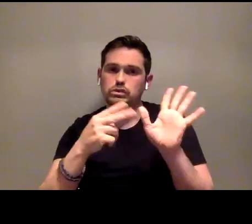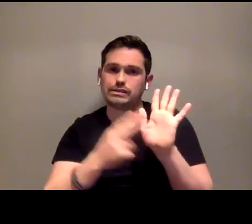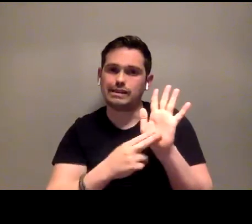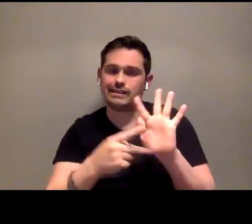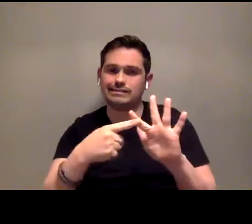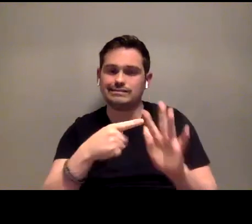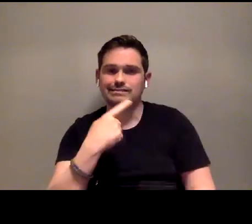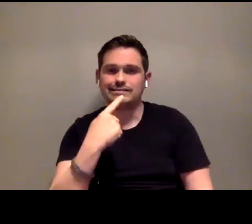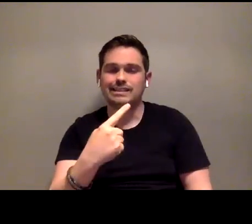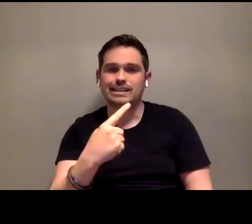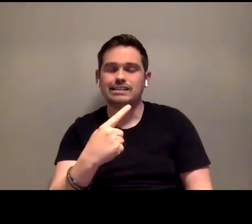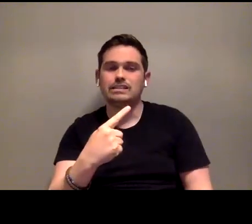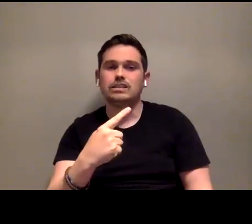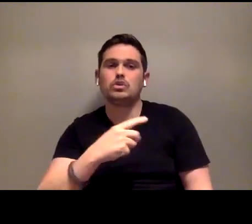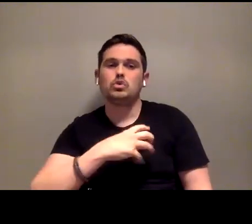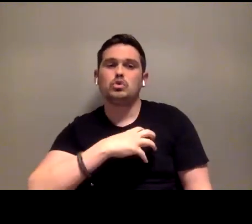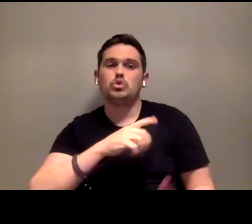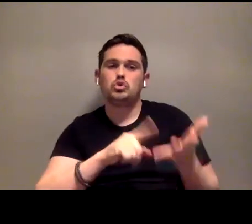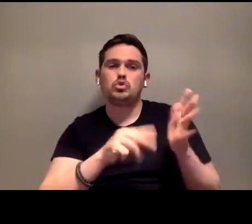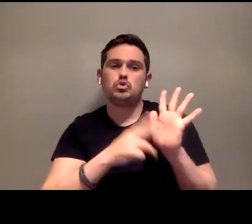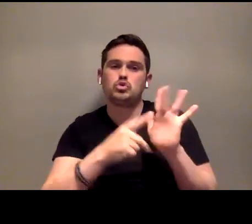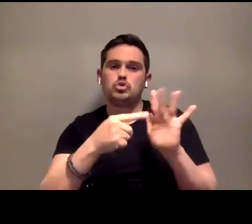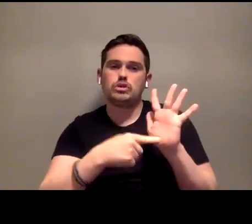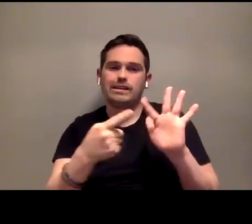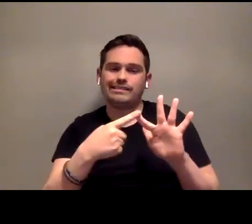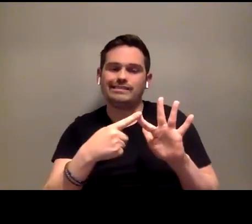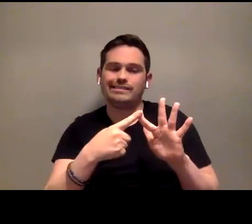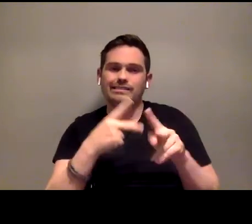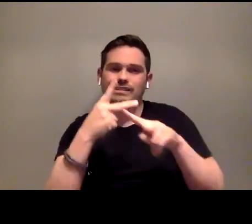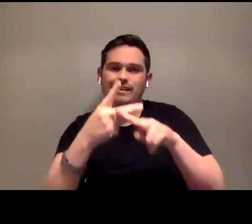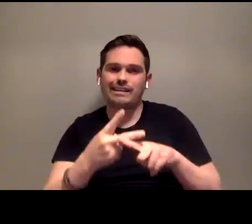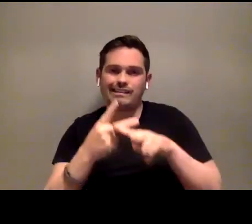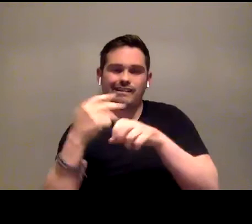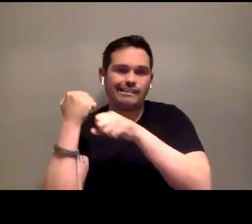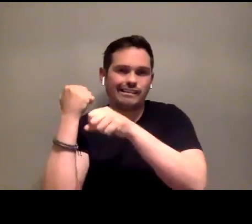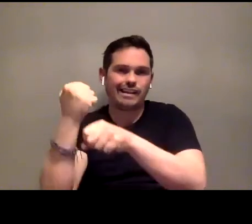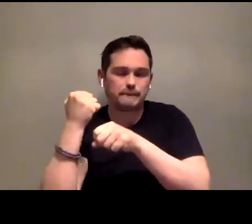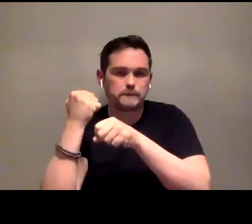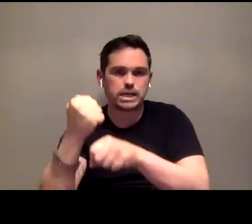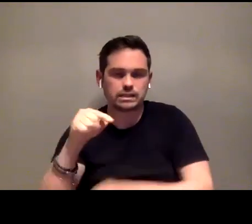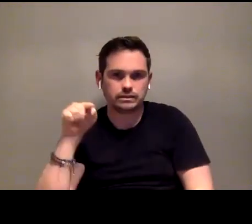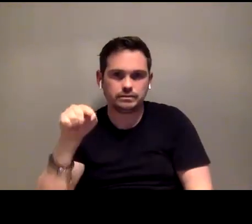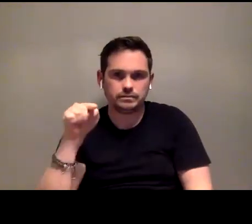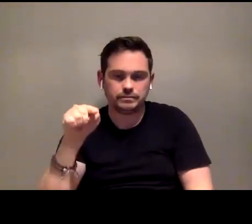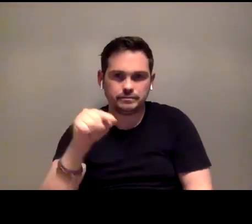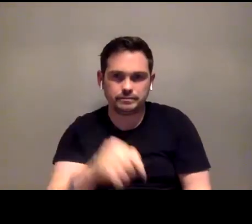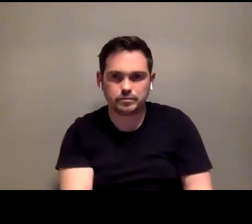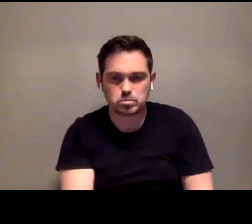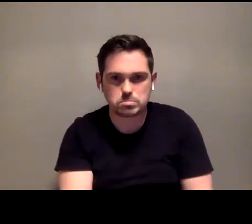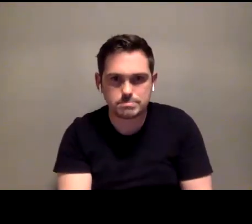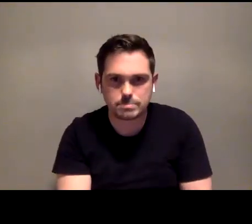Care campaign, email your candidates tool. Please take that, really, really important. Oh, perfect, mine just dropped it in